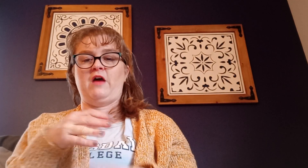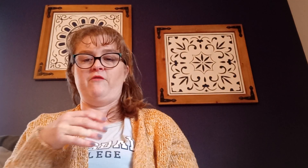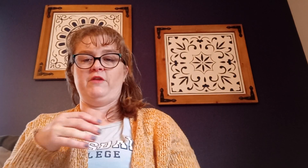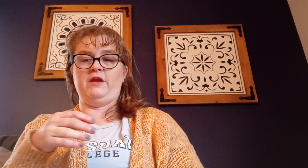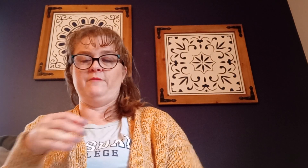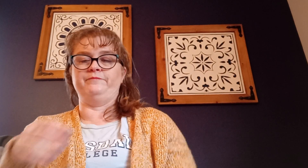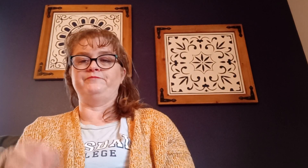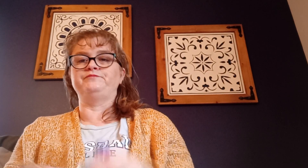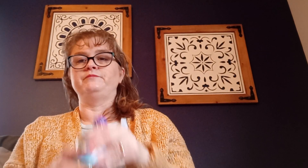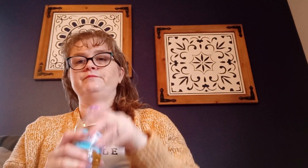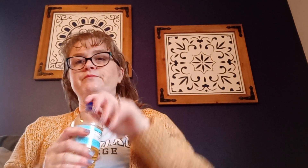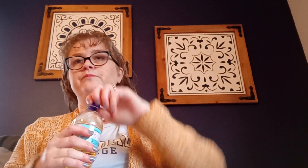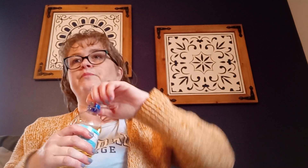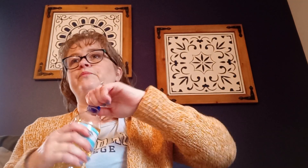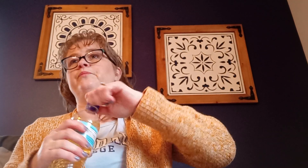cavity.